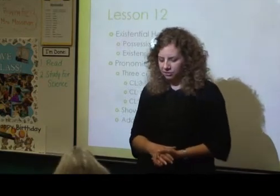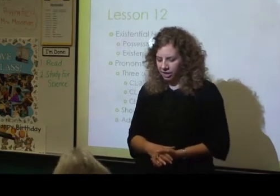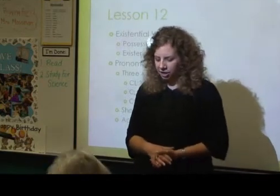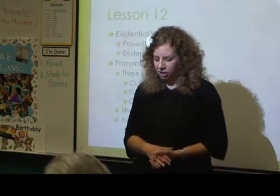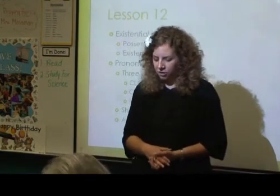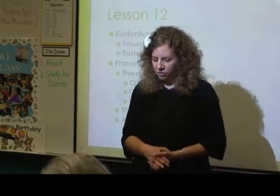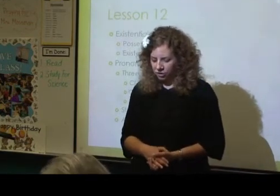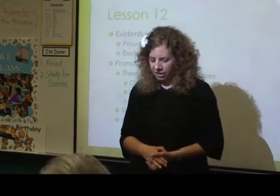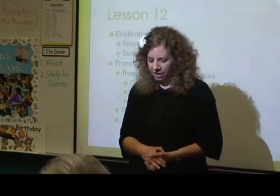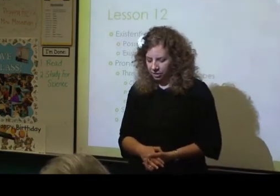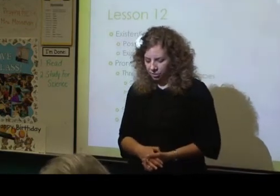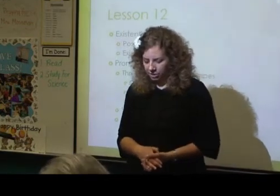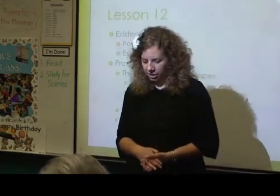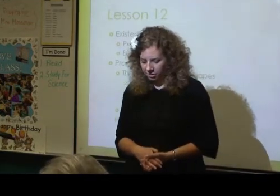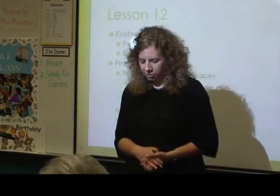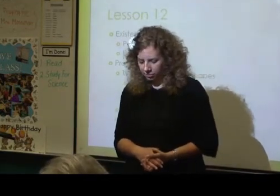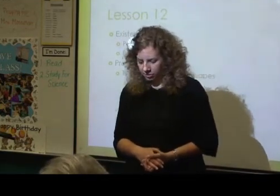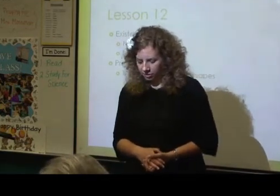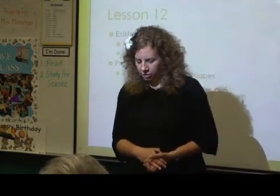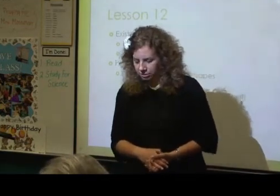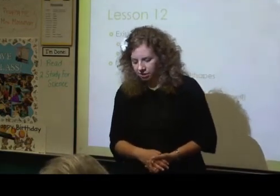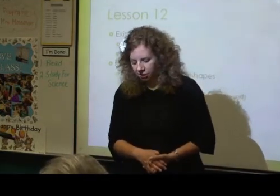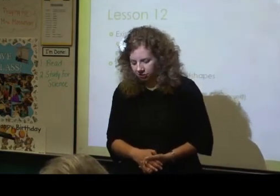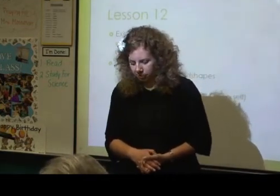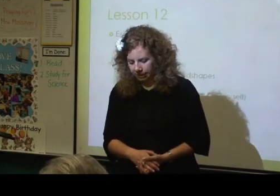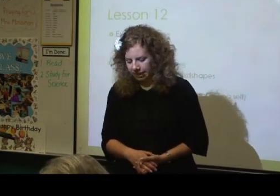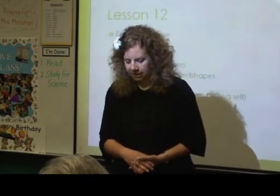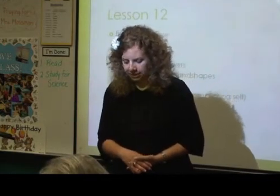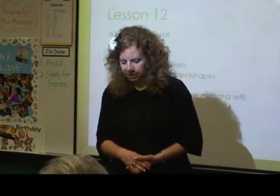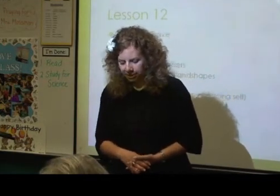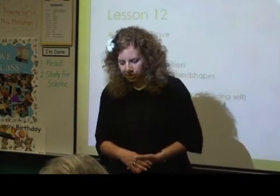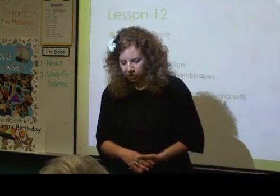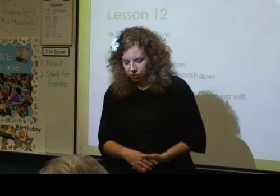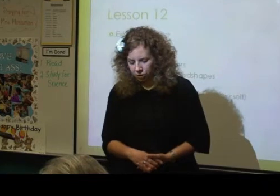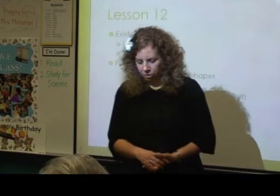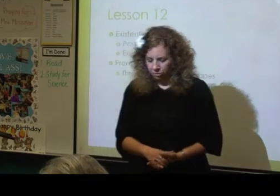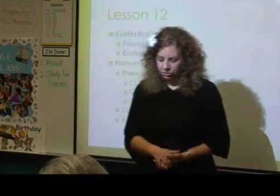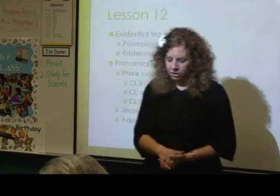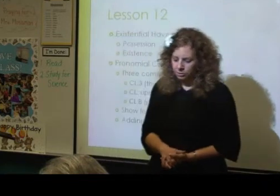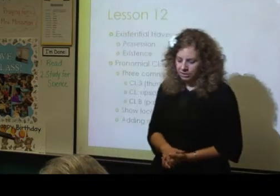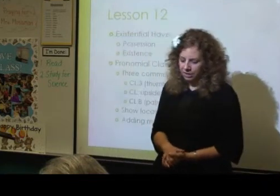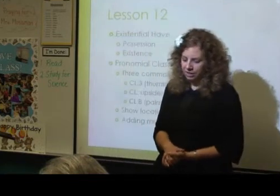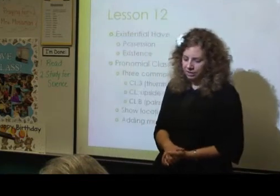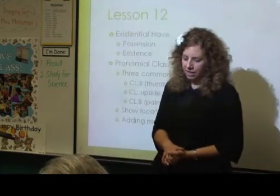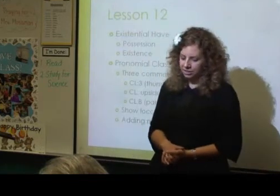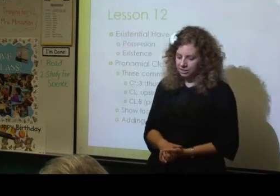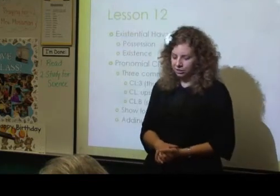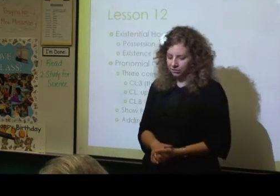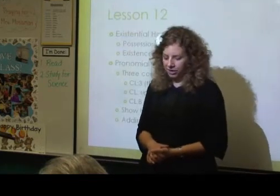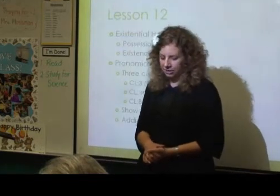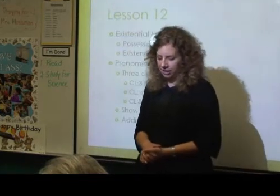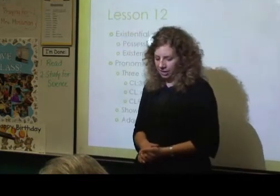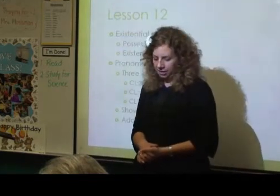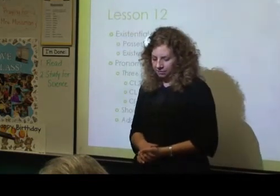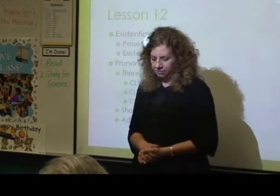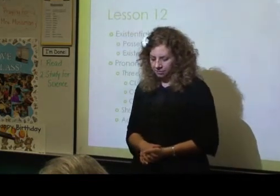classifier for the here or there adverbials of place. So this one says, I see your van there.